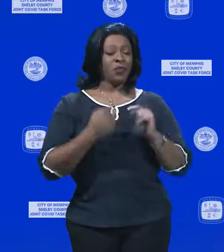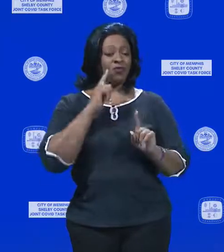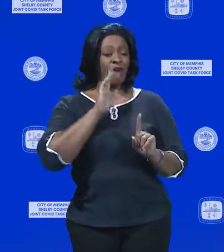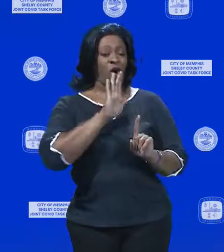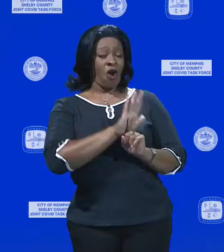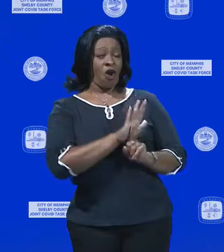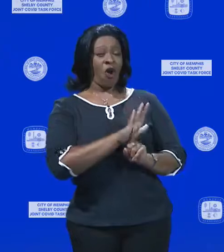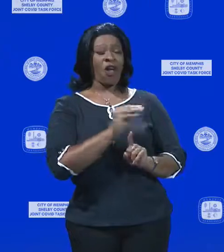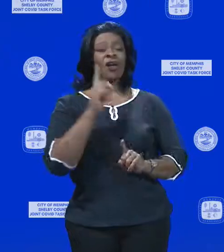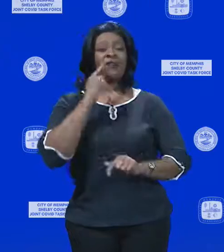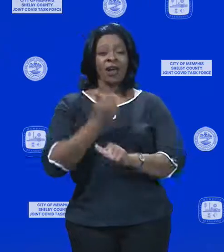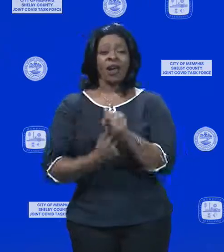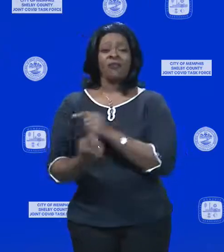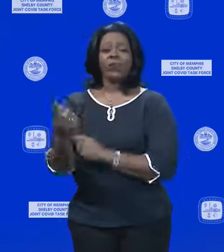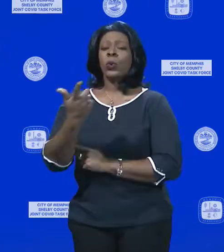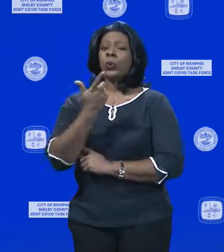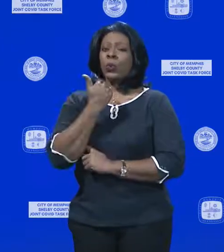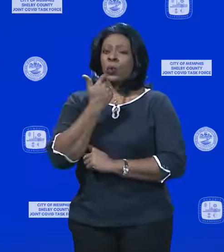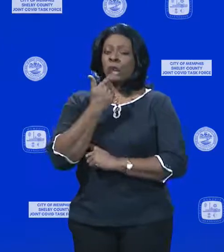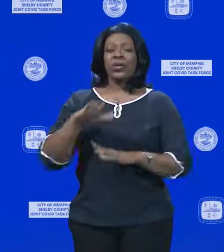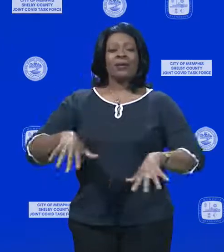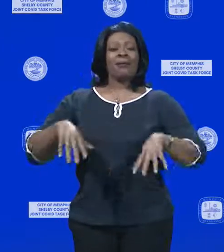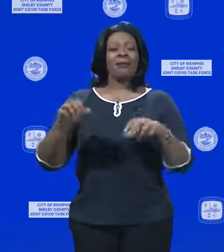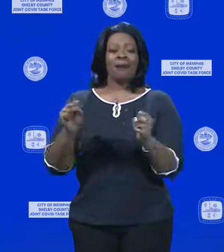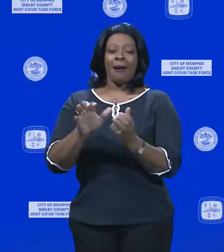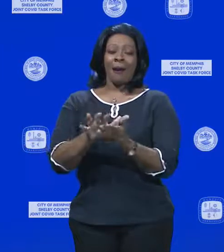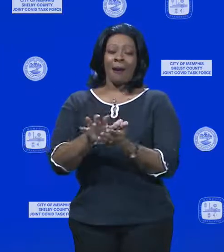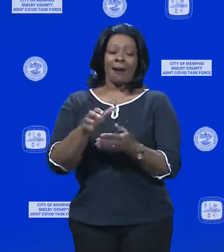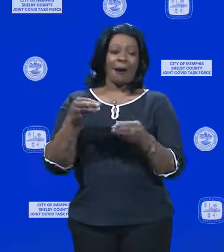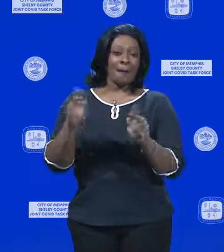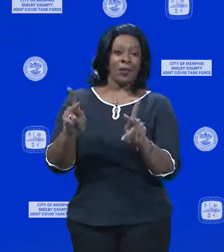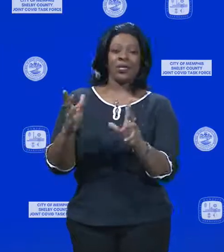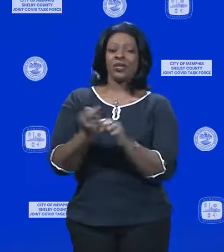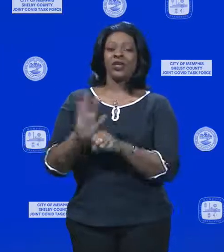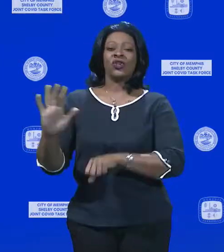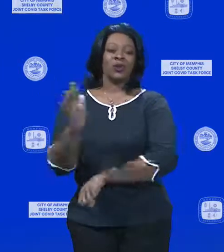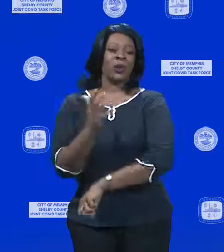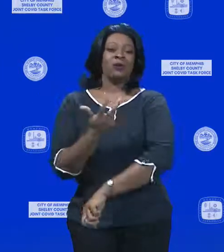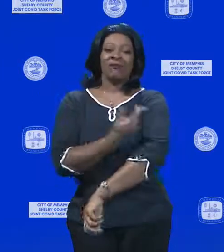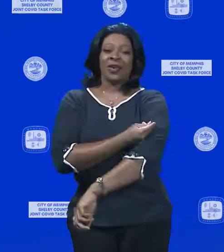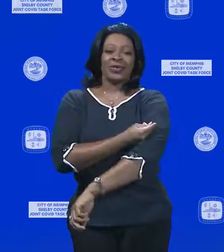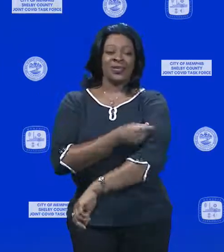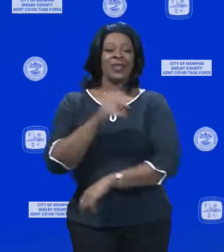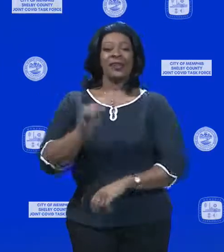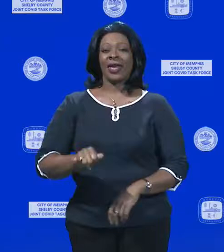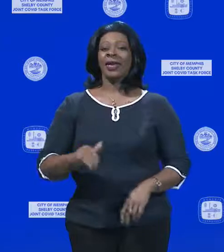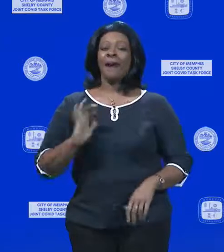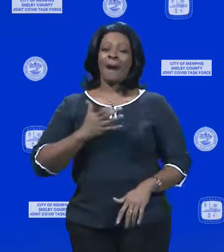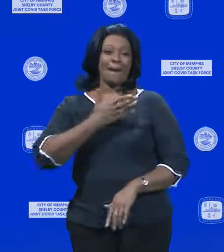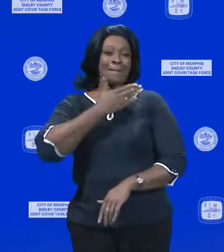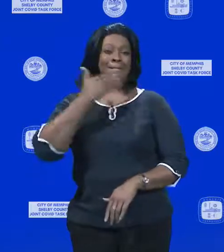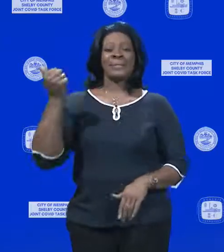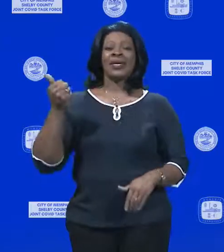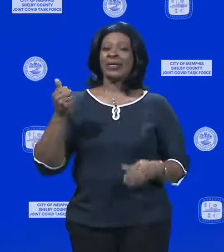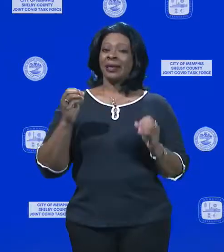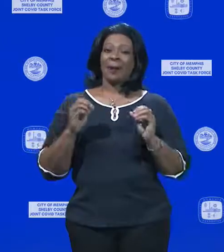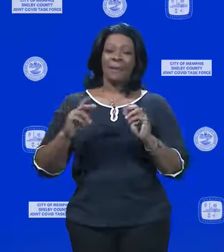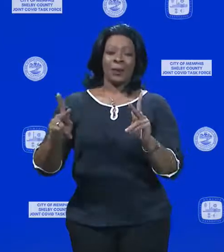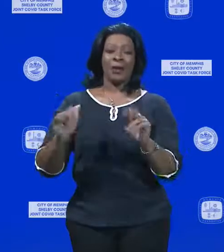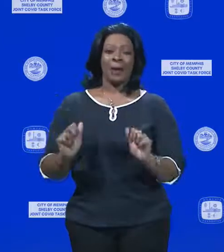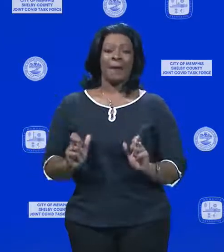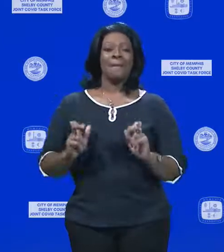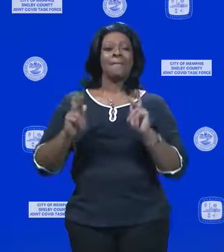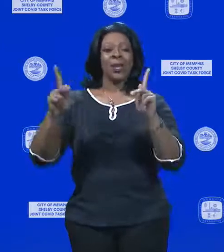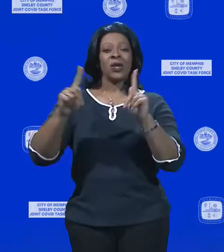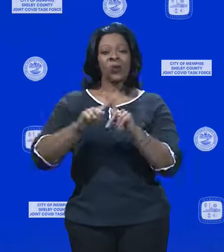her and for everyone who has taken the opportunity to get vaccinated. That really is our best shot at returning to